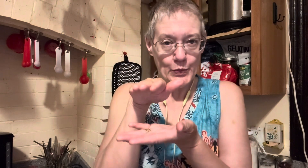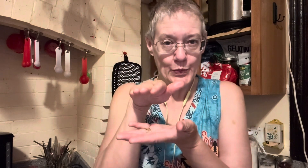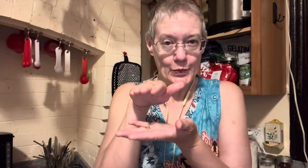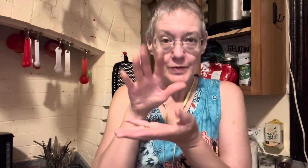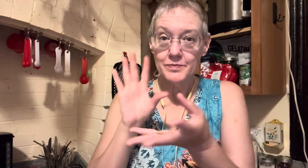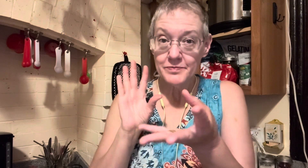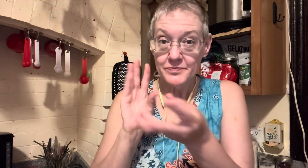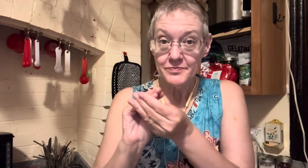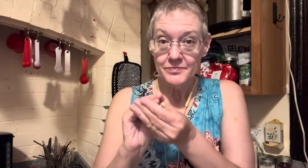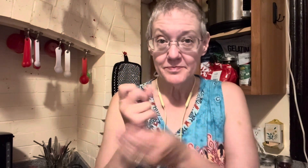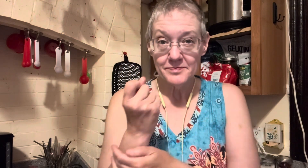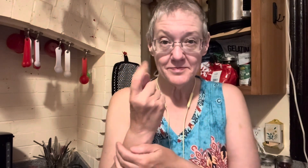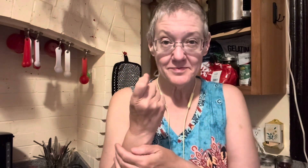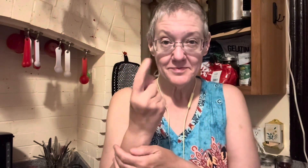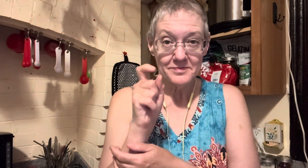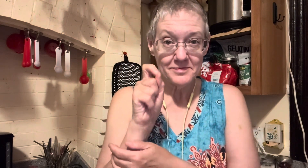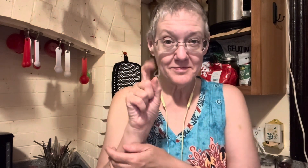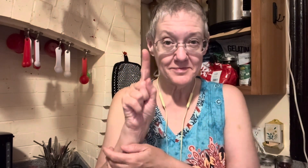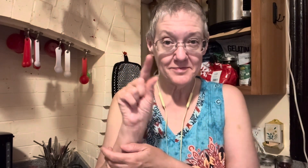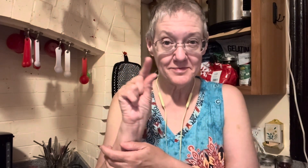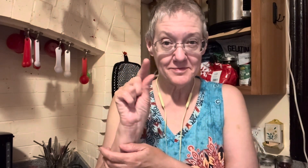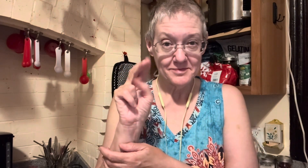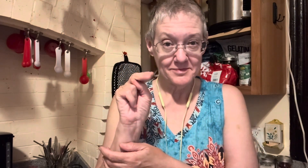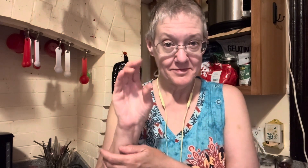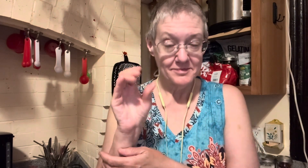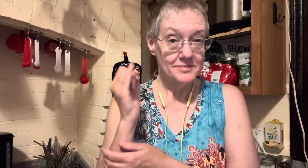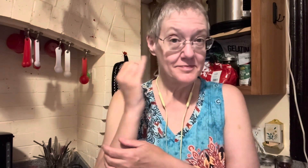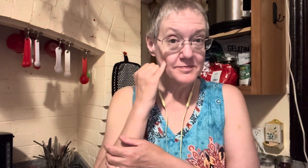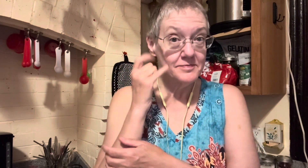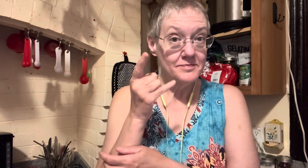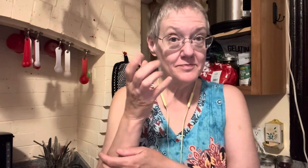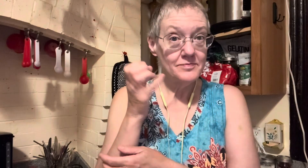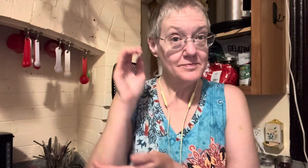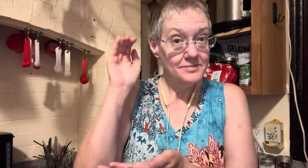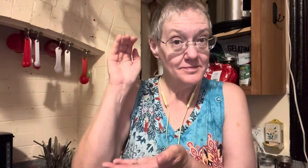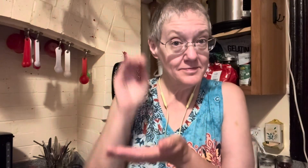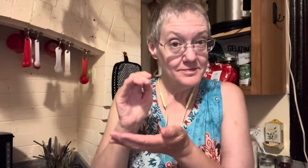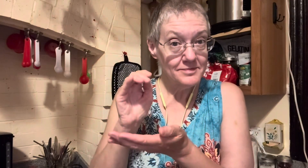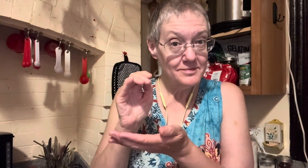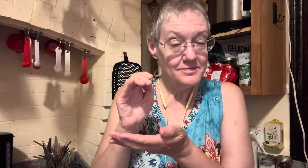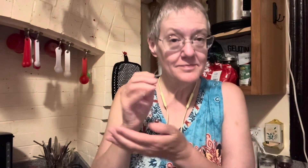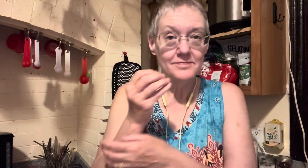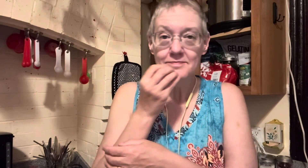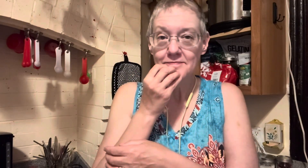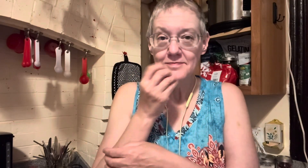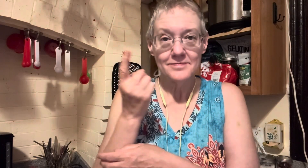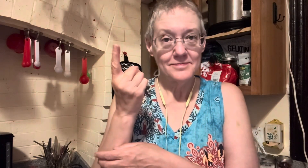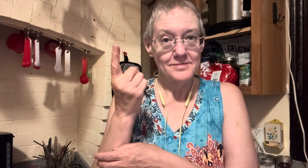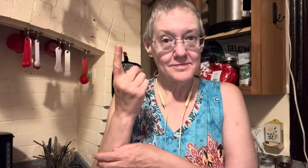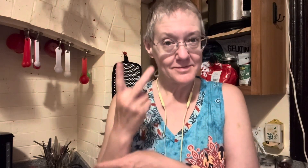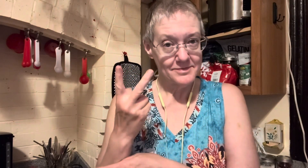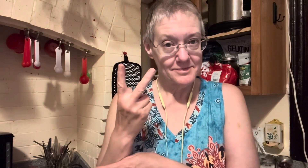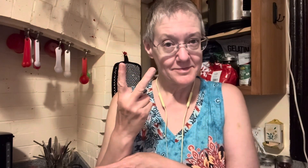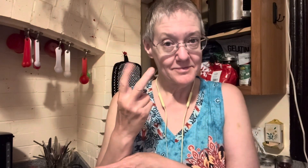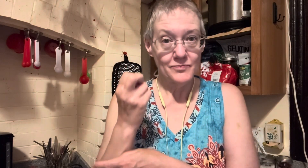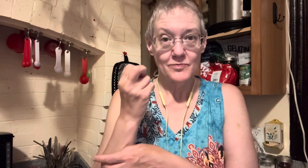going to grill it. Altogether, the quesadilla has 11.1 grams of net carbs. But if you want lower carb count, just eat half